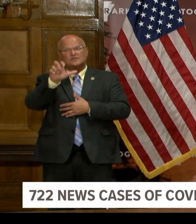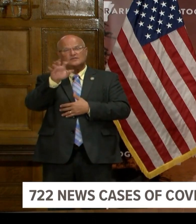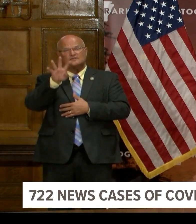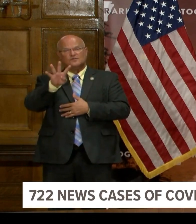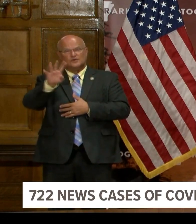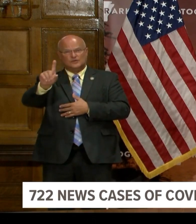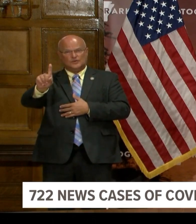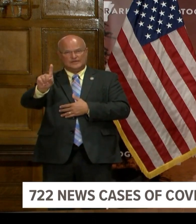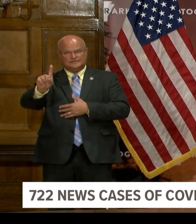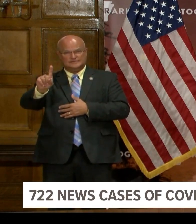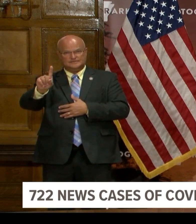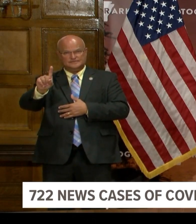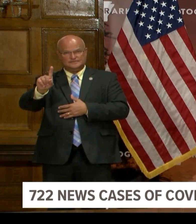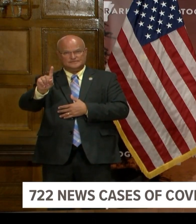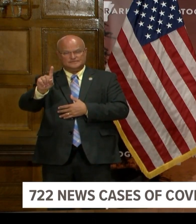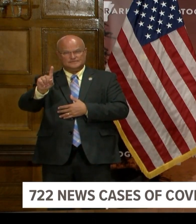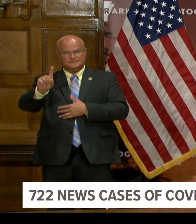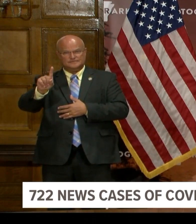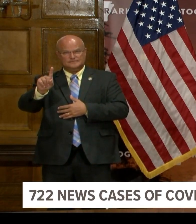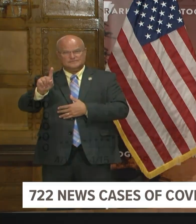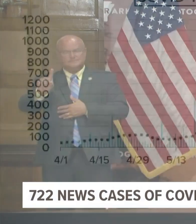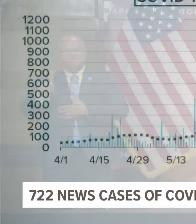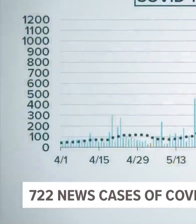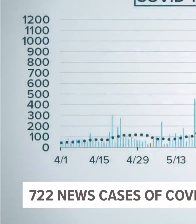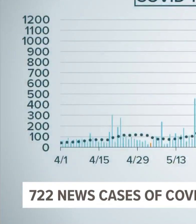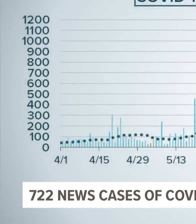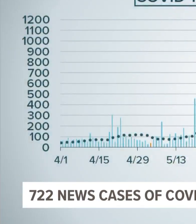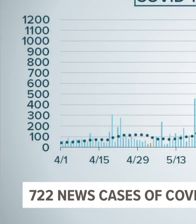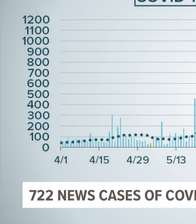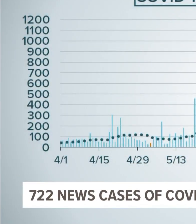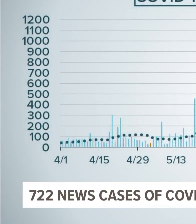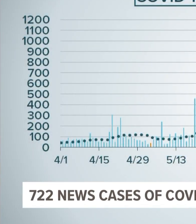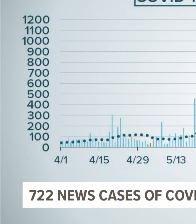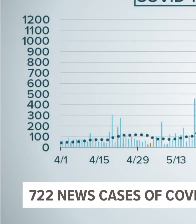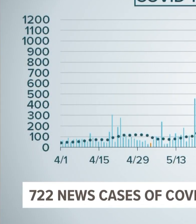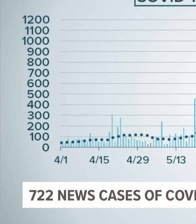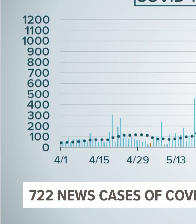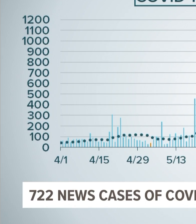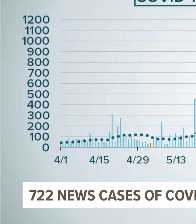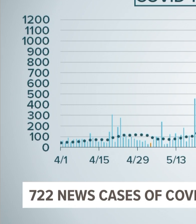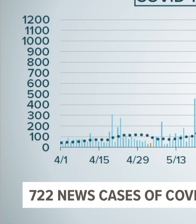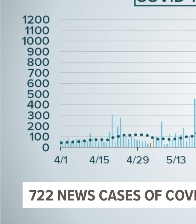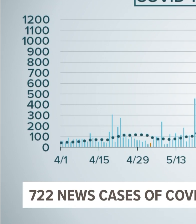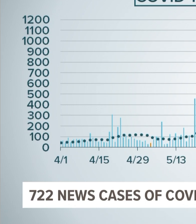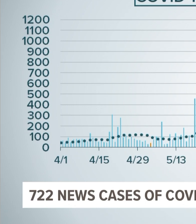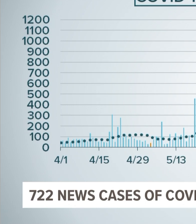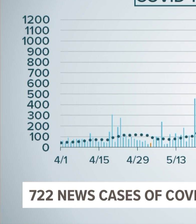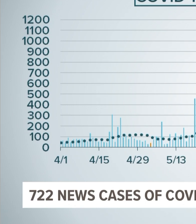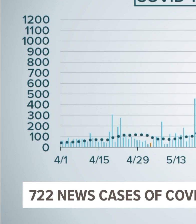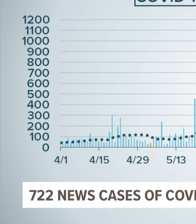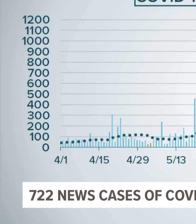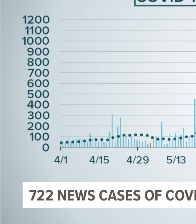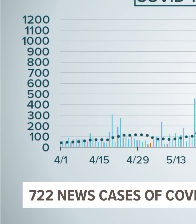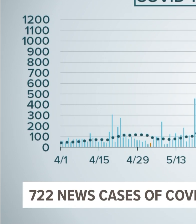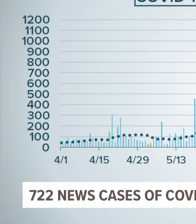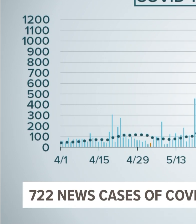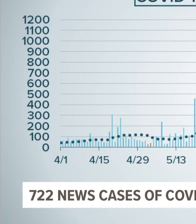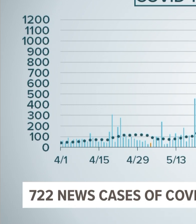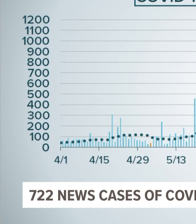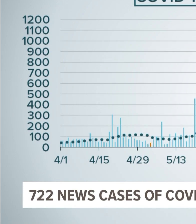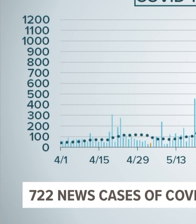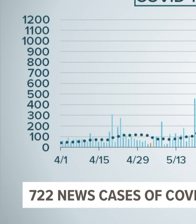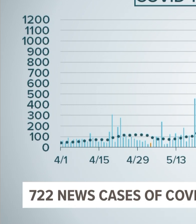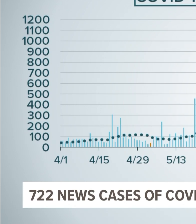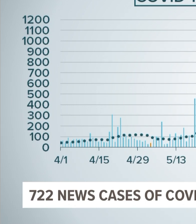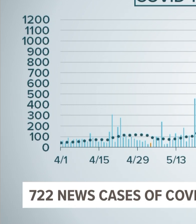5,341. As mentioned, the testing is very robust, and we hope that we'll continue to